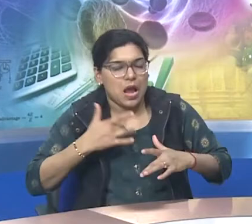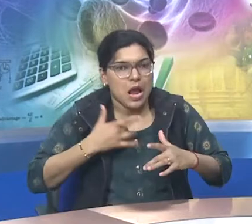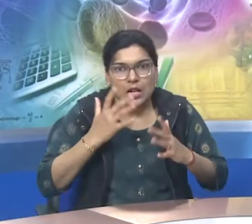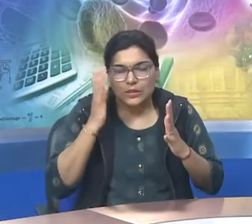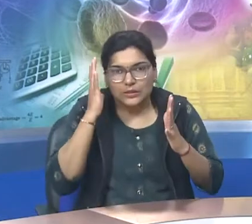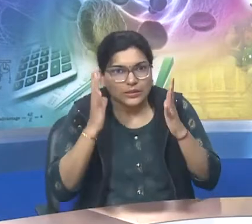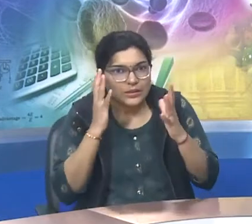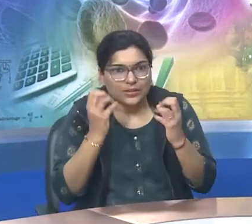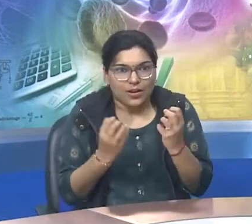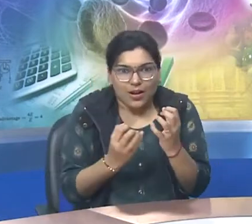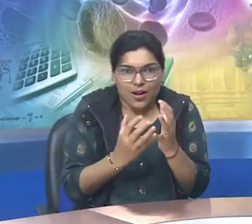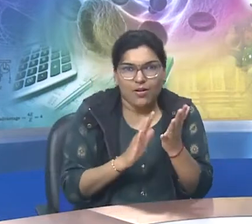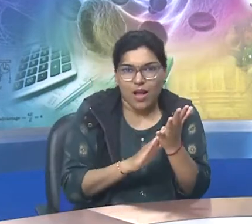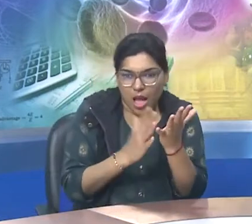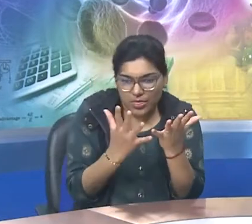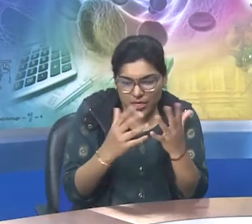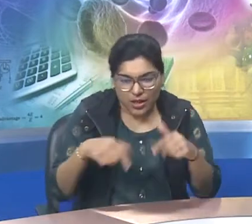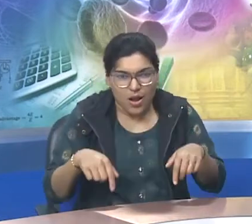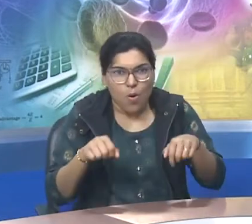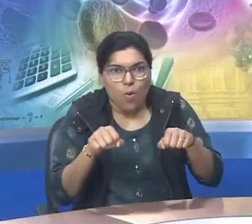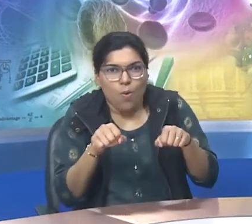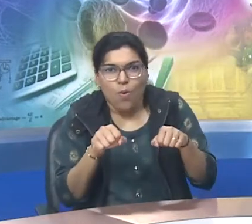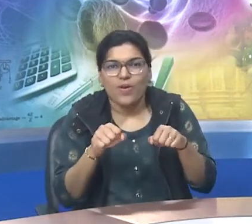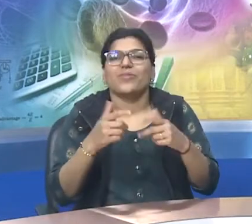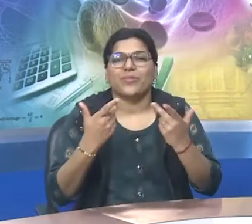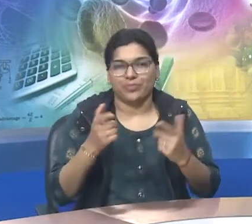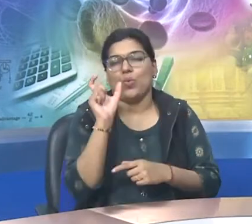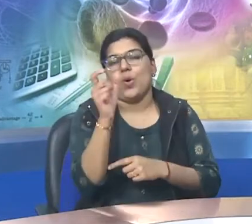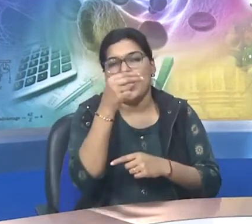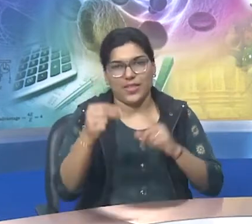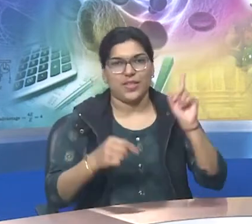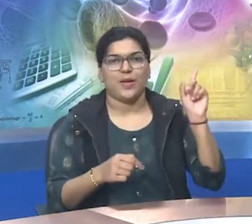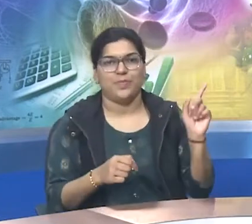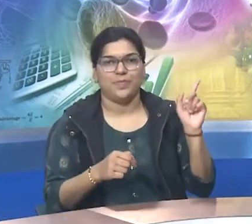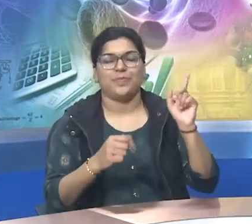So that feeling is known as blood cold.